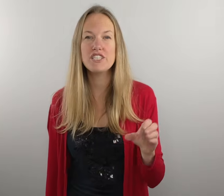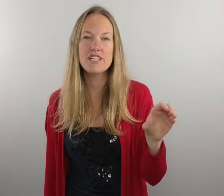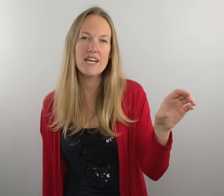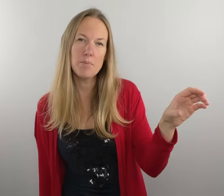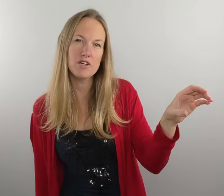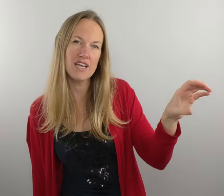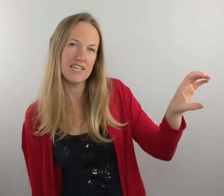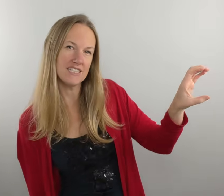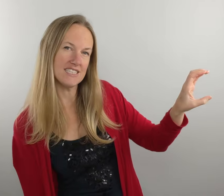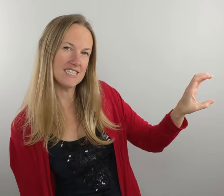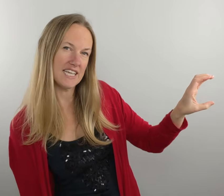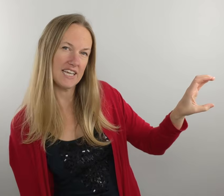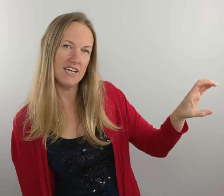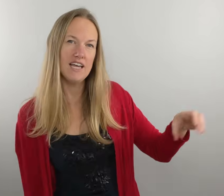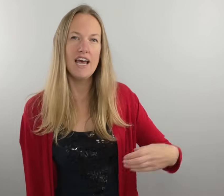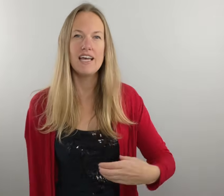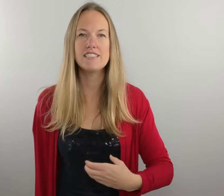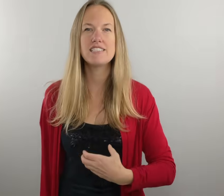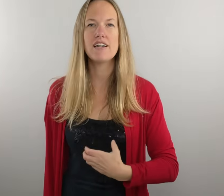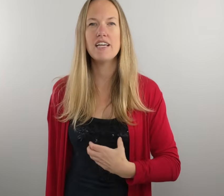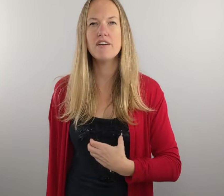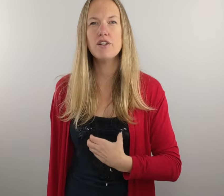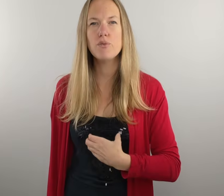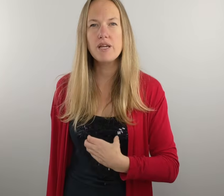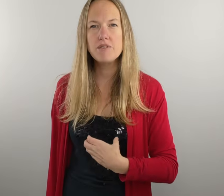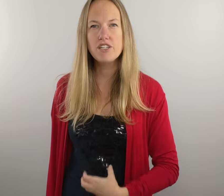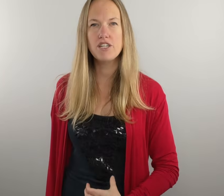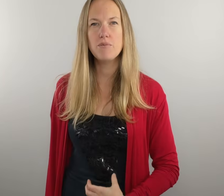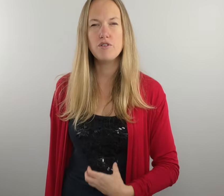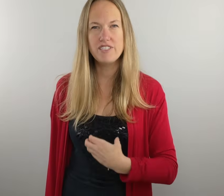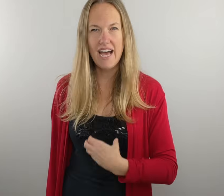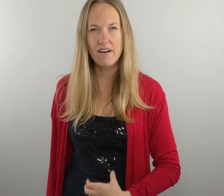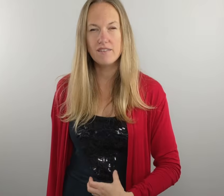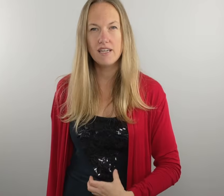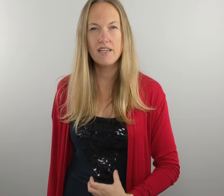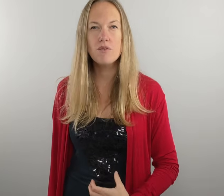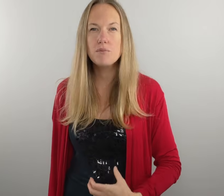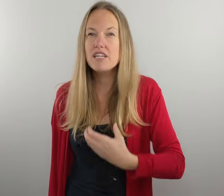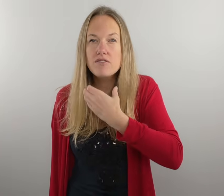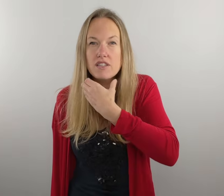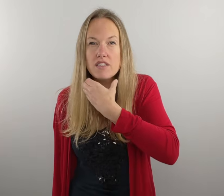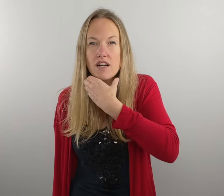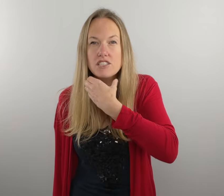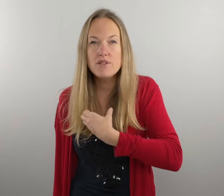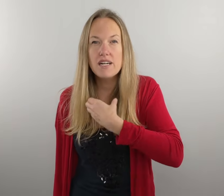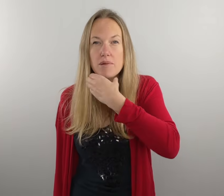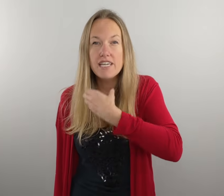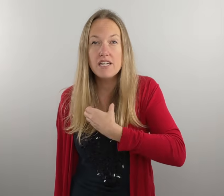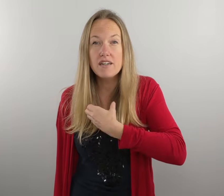gonna cup your hand in a C, and then starting here at your ribs, you're gonna move down, okay? You wanna be careful that you're not doing it up here,